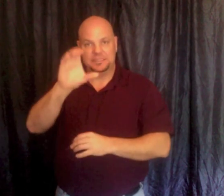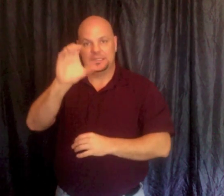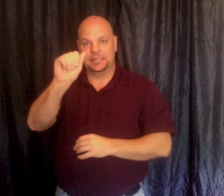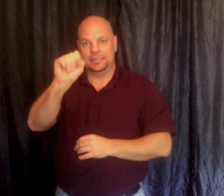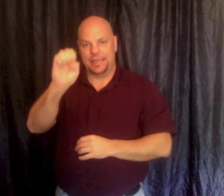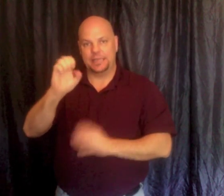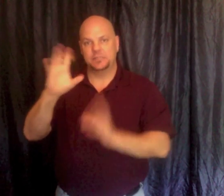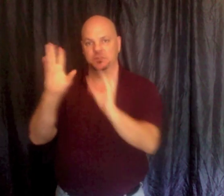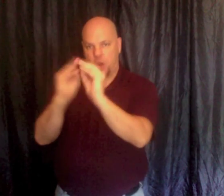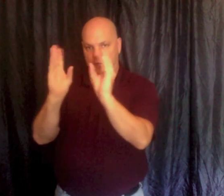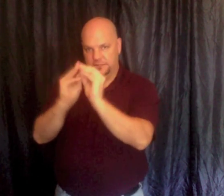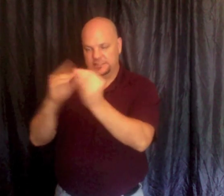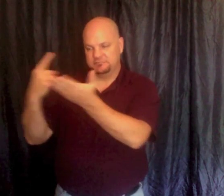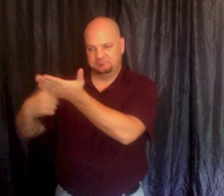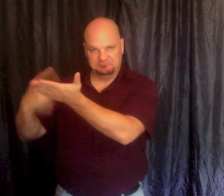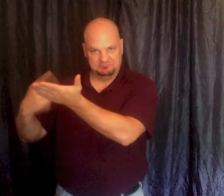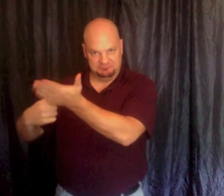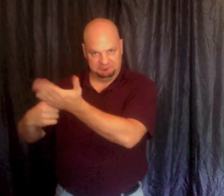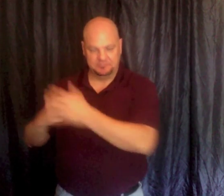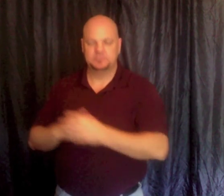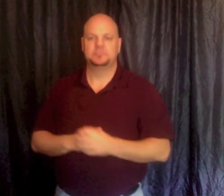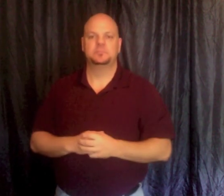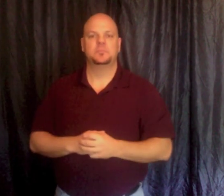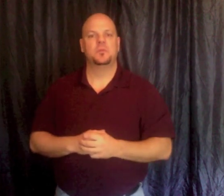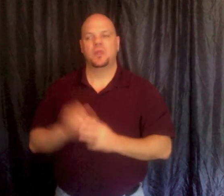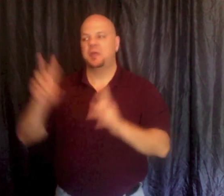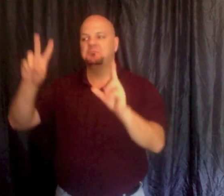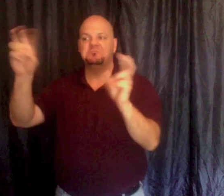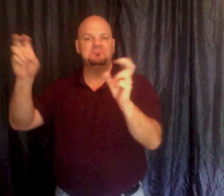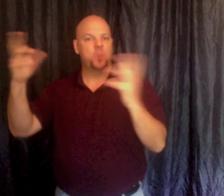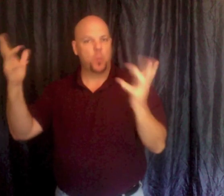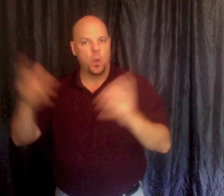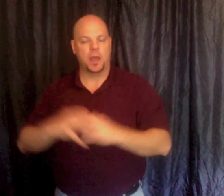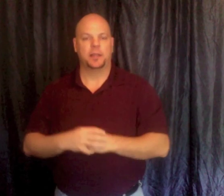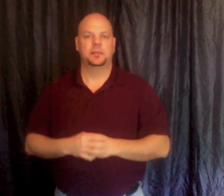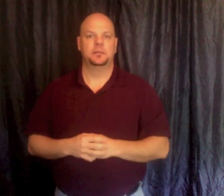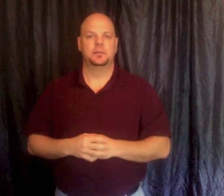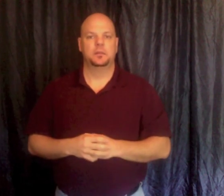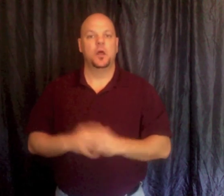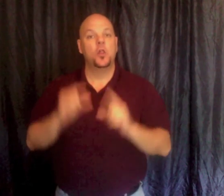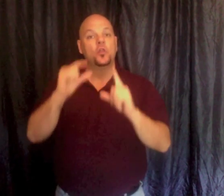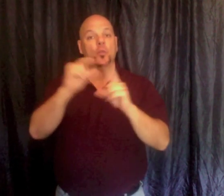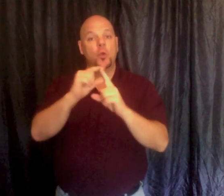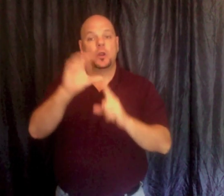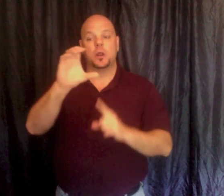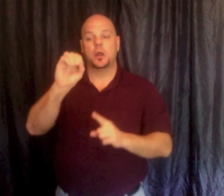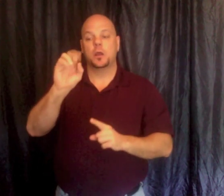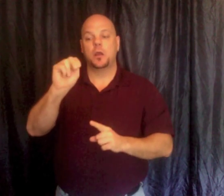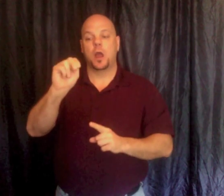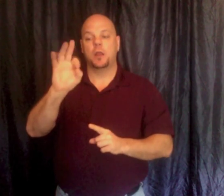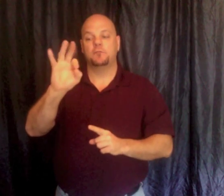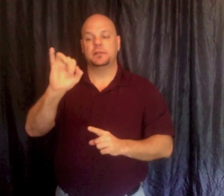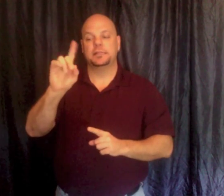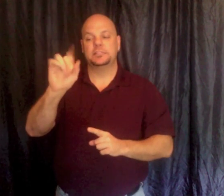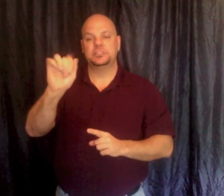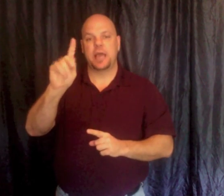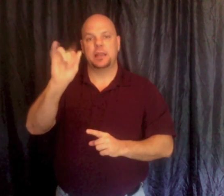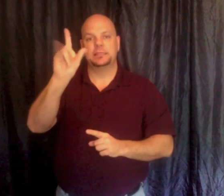and what they said was, look at the base word of confidentiality, and the base word is